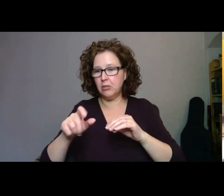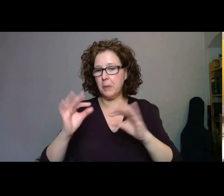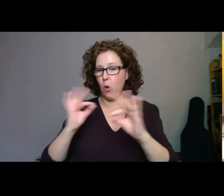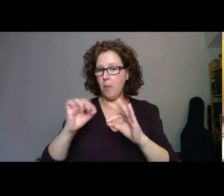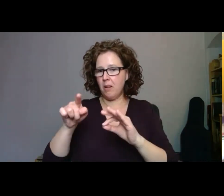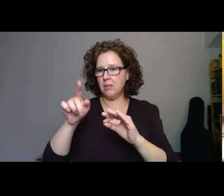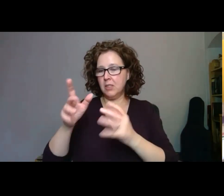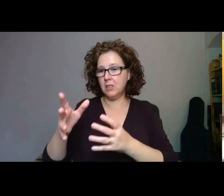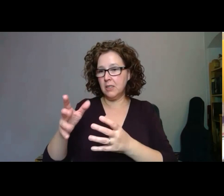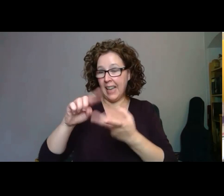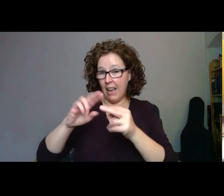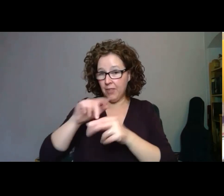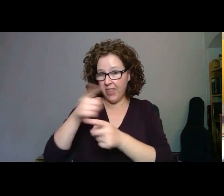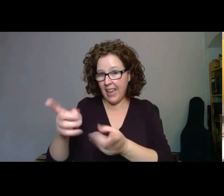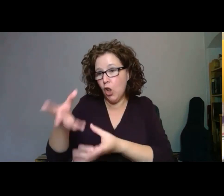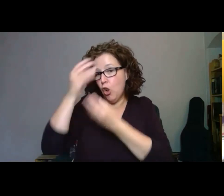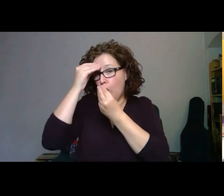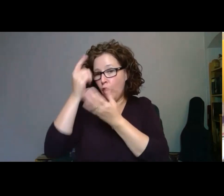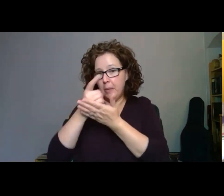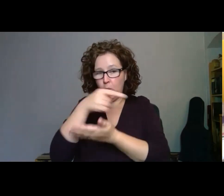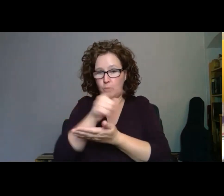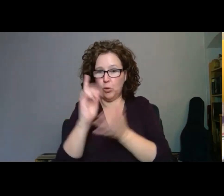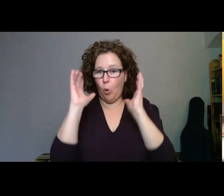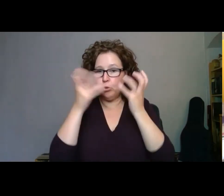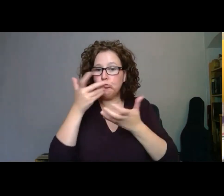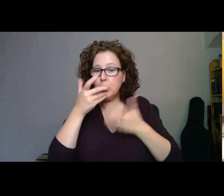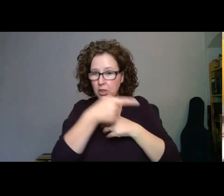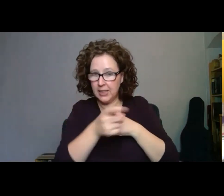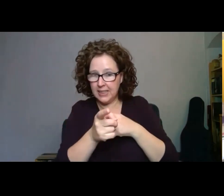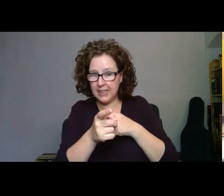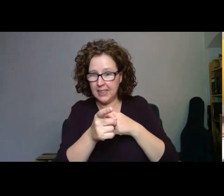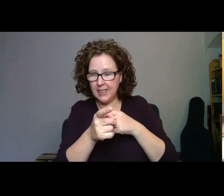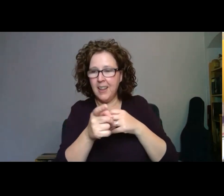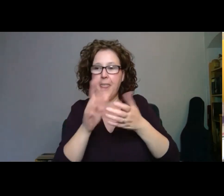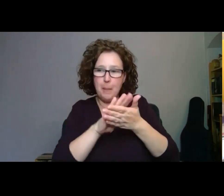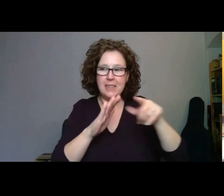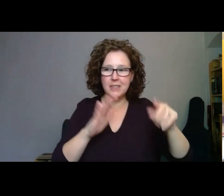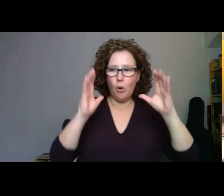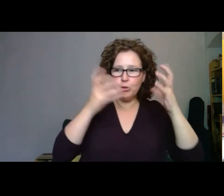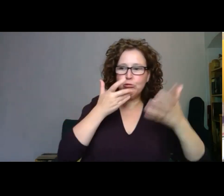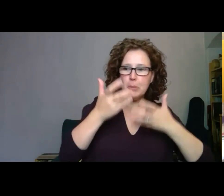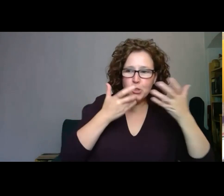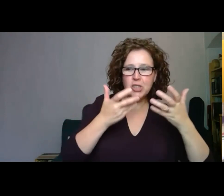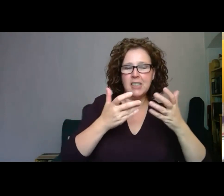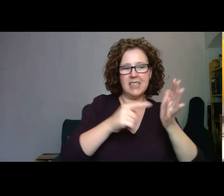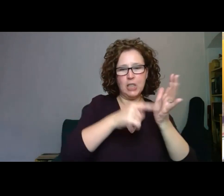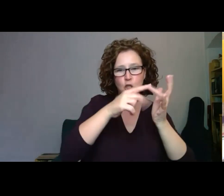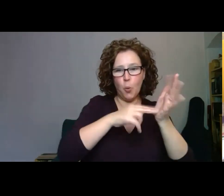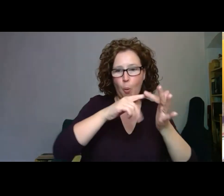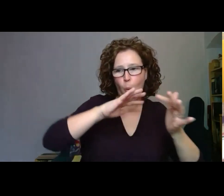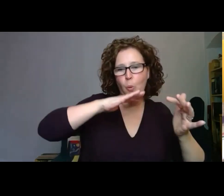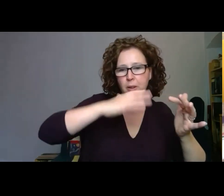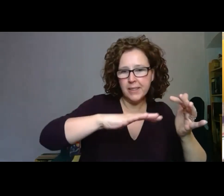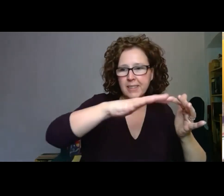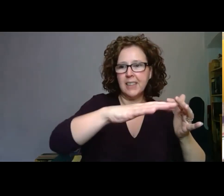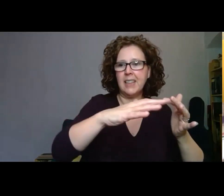more the audio description and the tone and the integration, the aesthetics